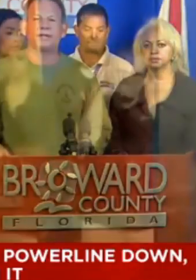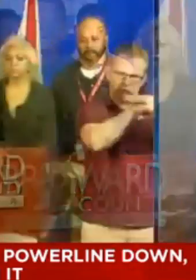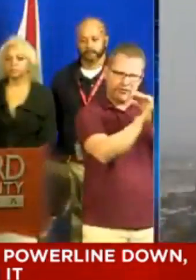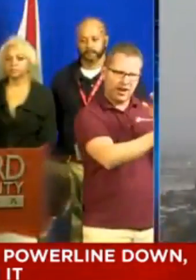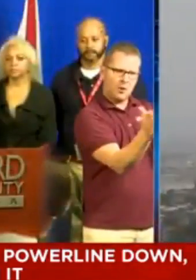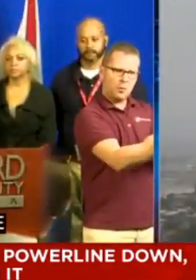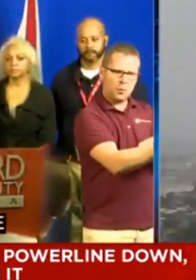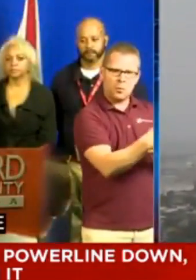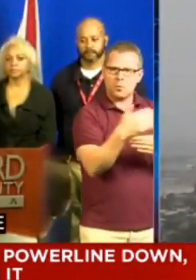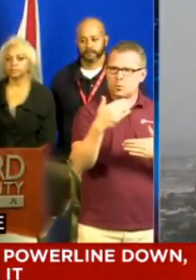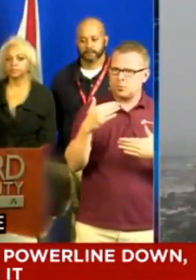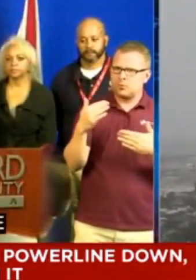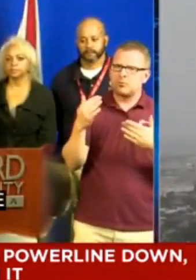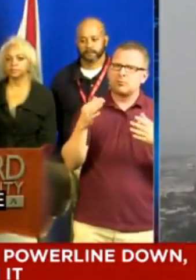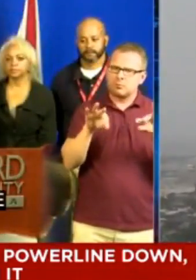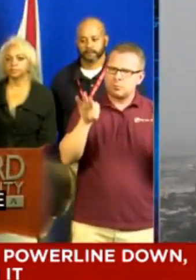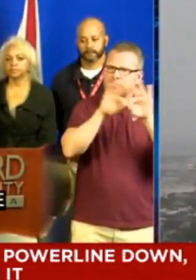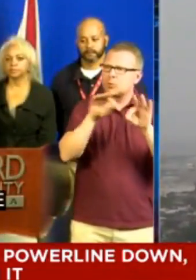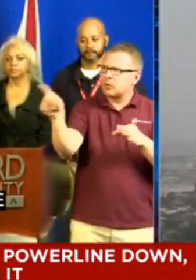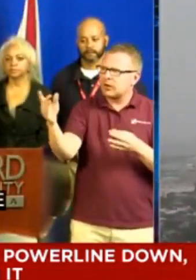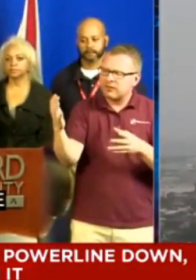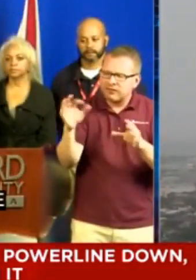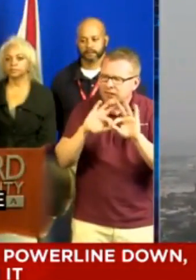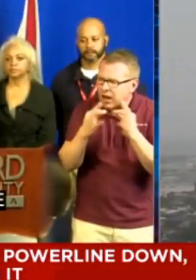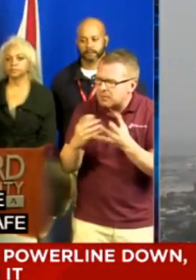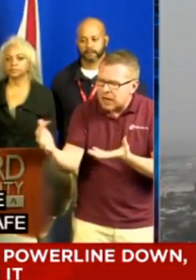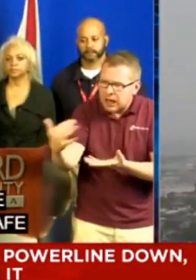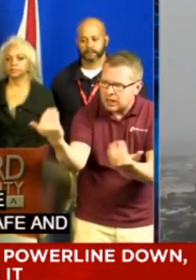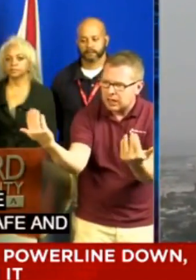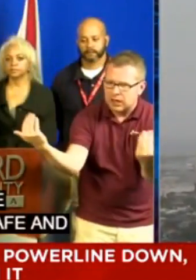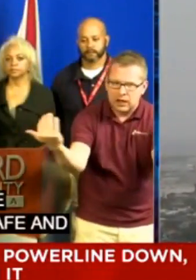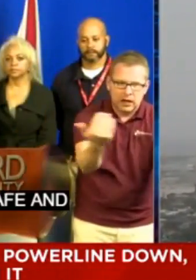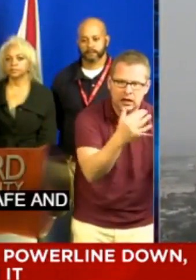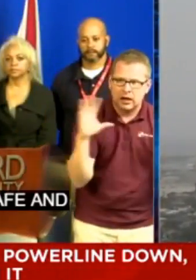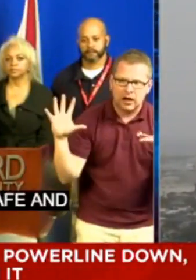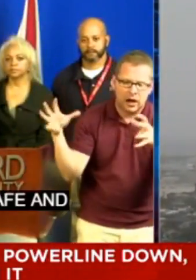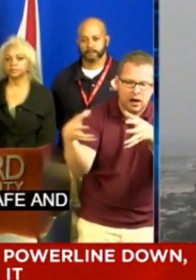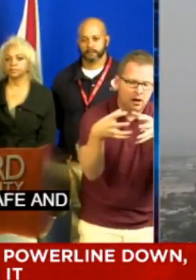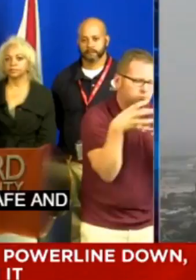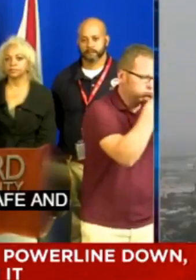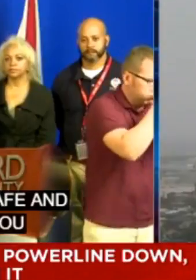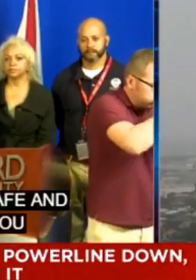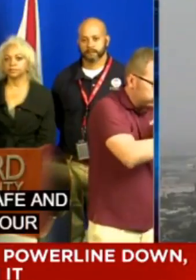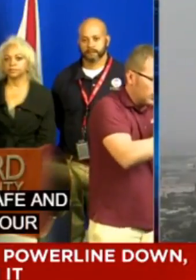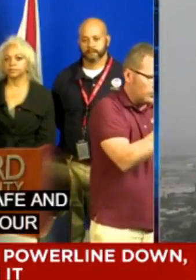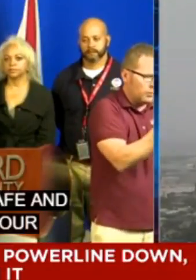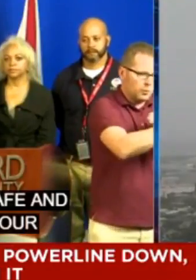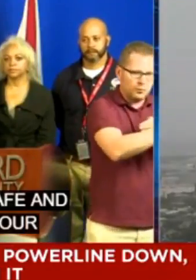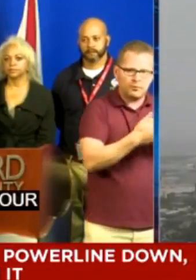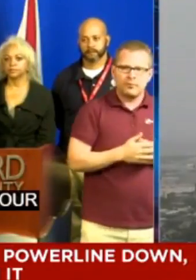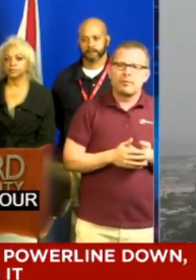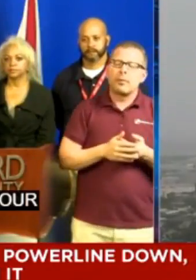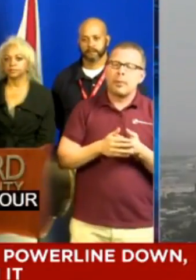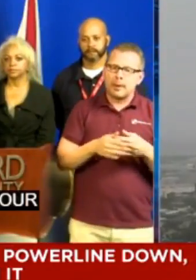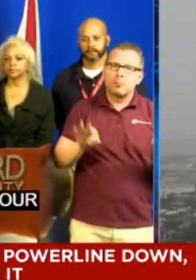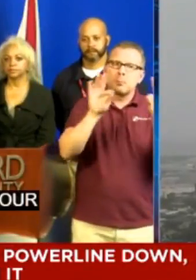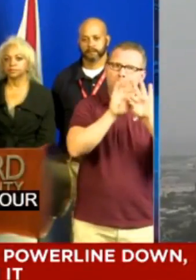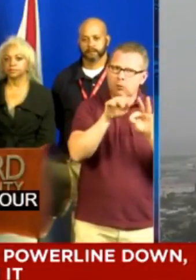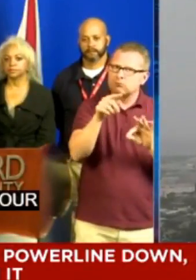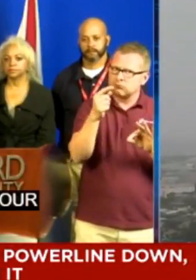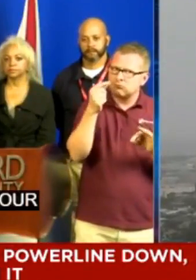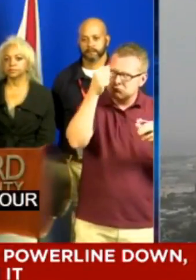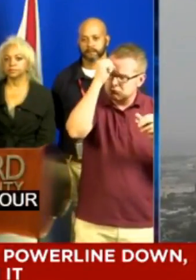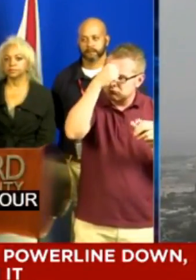room when the wind speeds reach their highest and we're under hurricane, and we're actually getting hit by the hurricane. Do